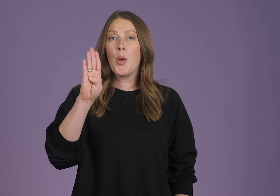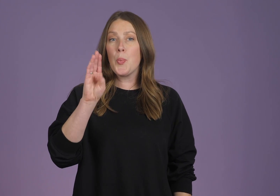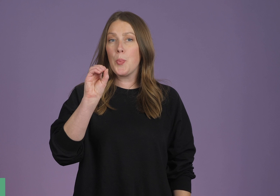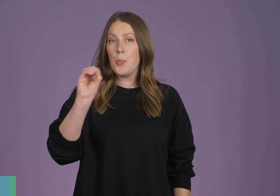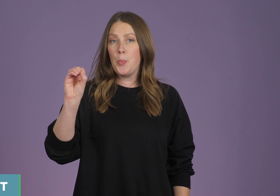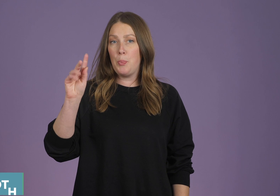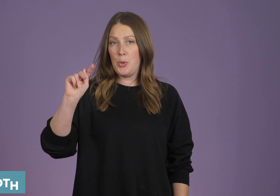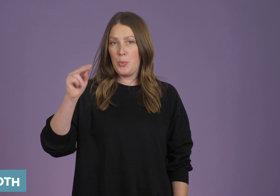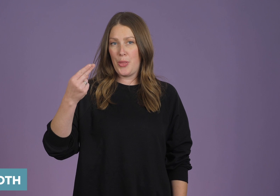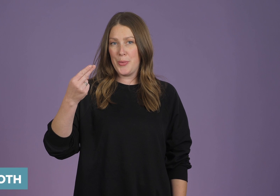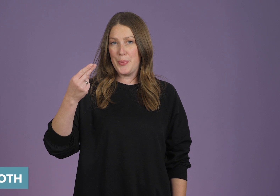Booth.